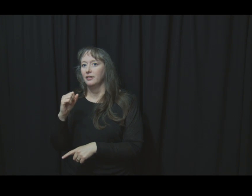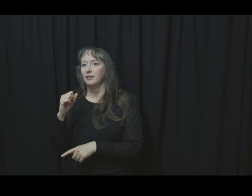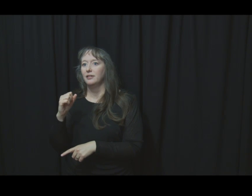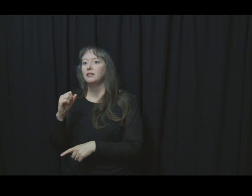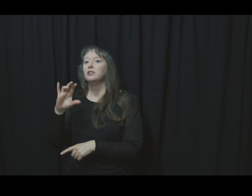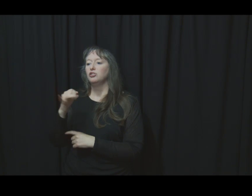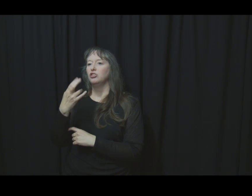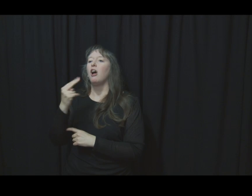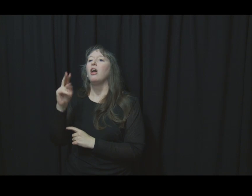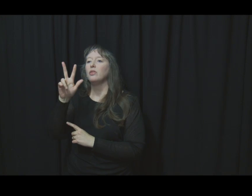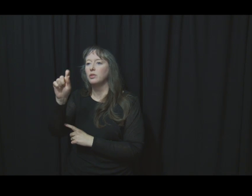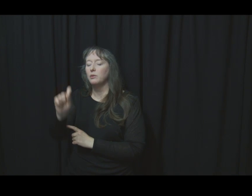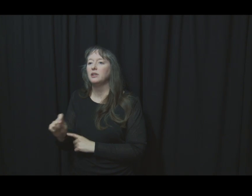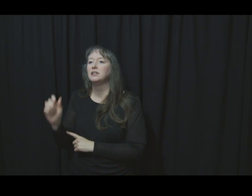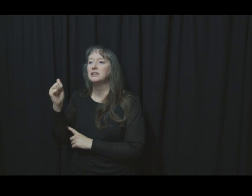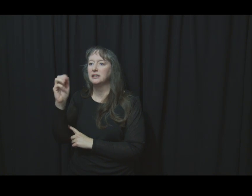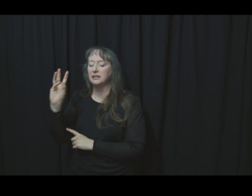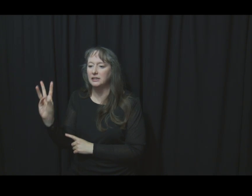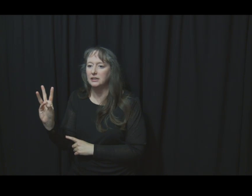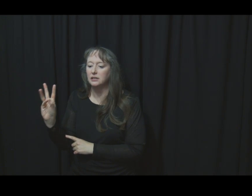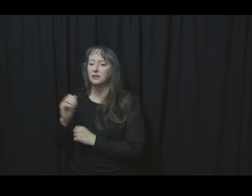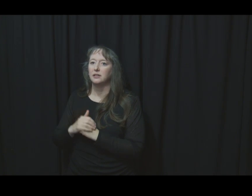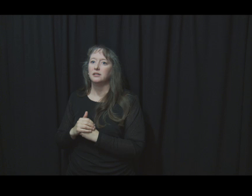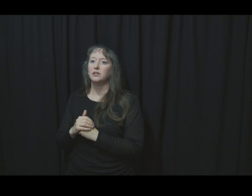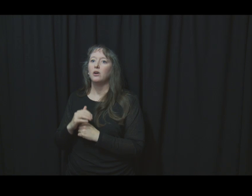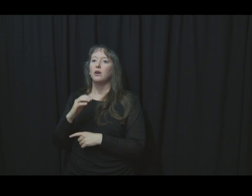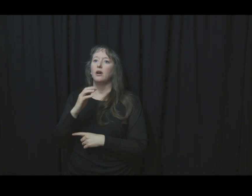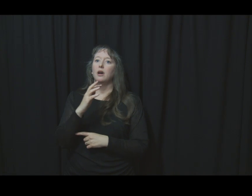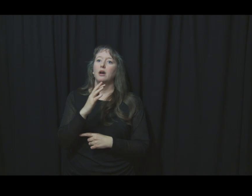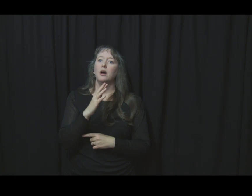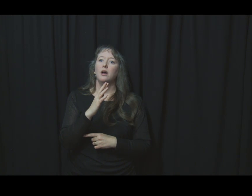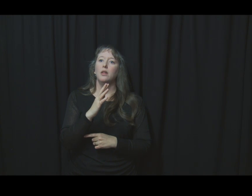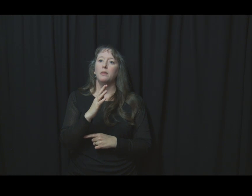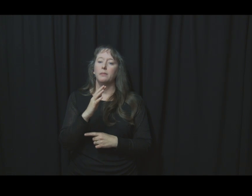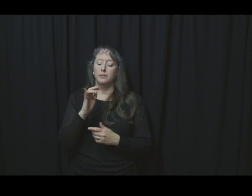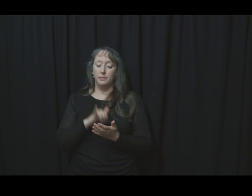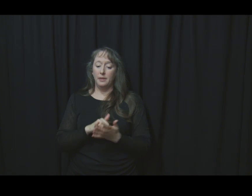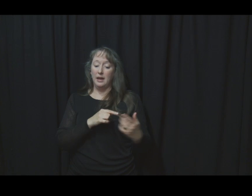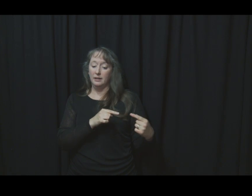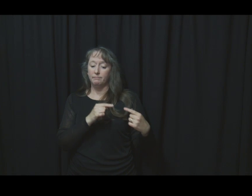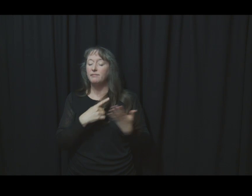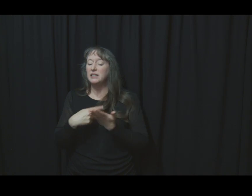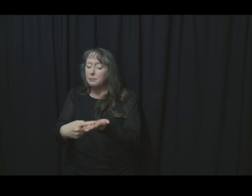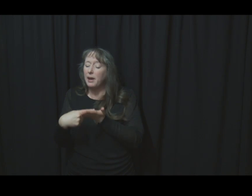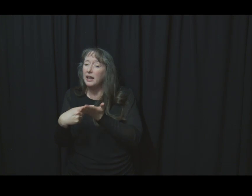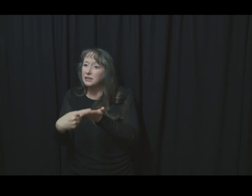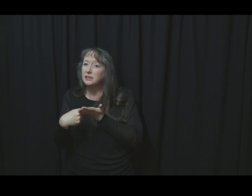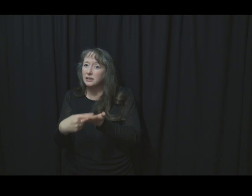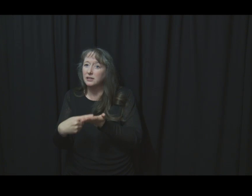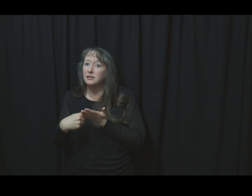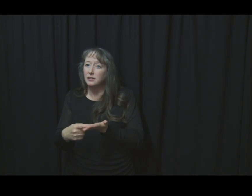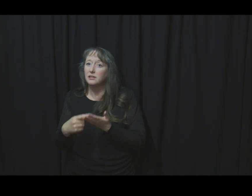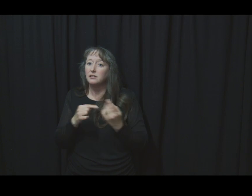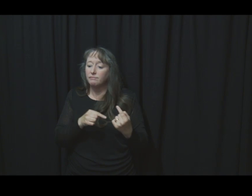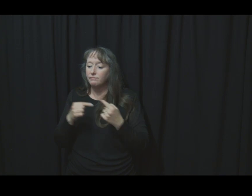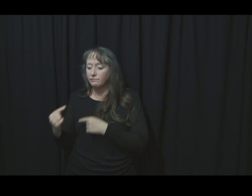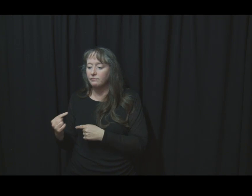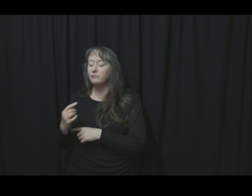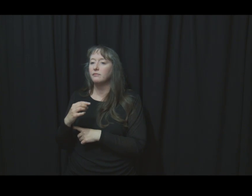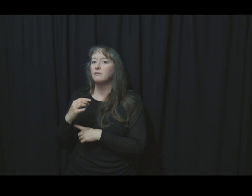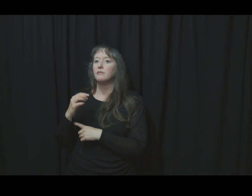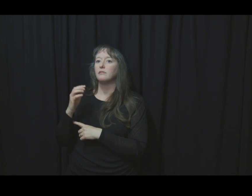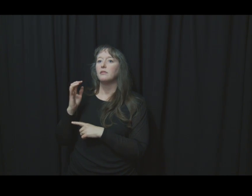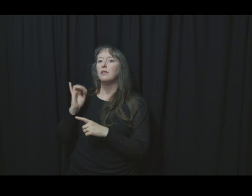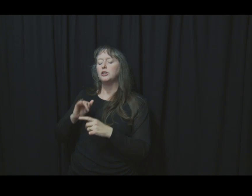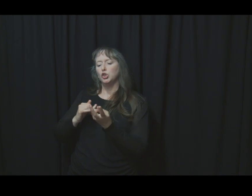of origins in today's modern scientific era? I say the creation-evolution debate is a conflict between two philosophical worldviews based on two